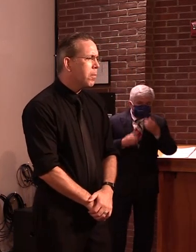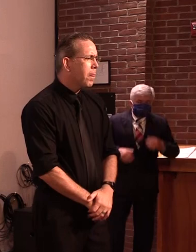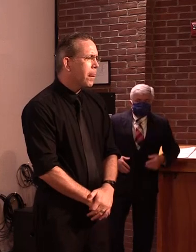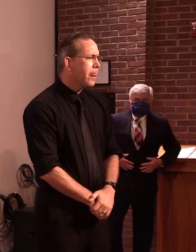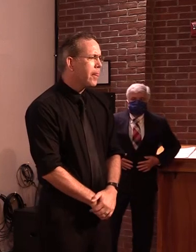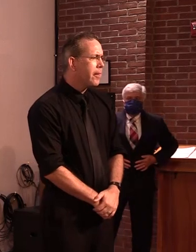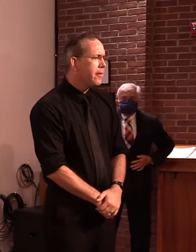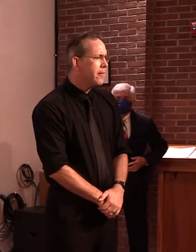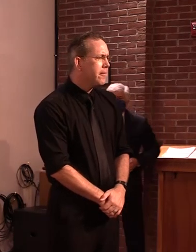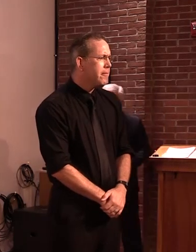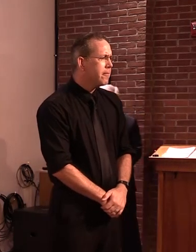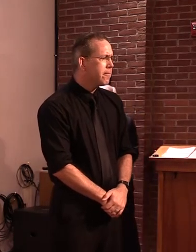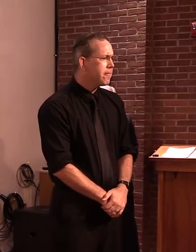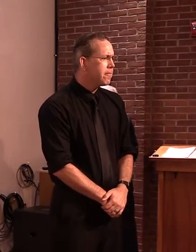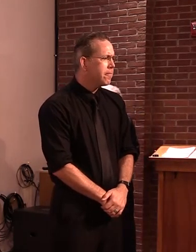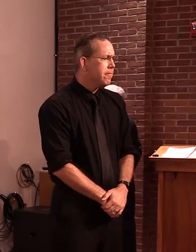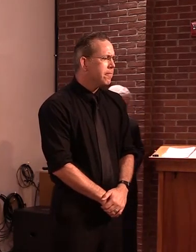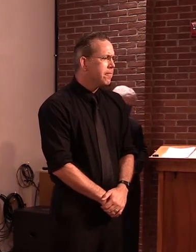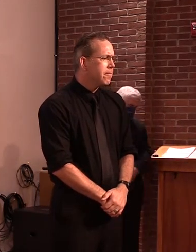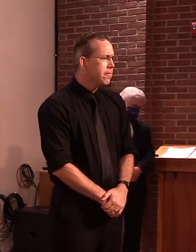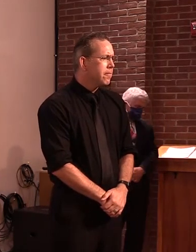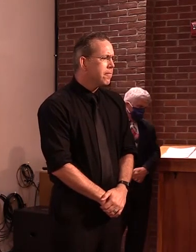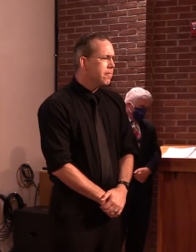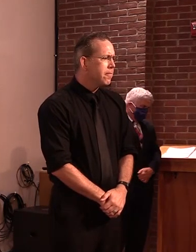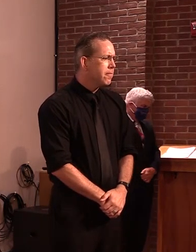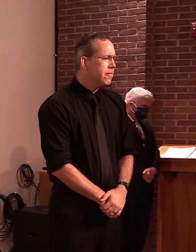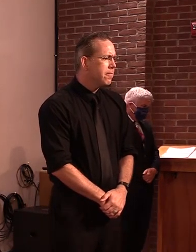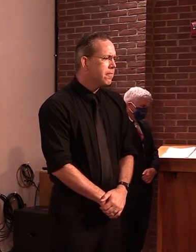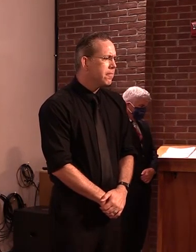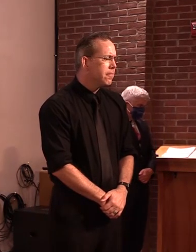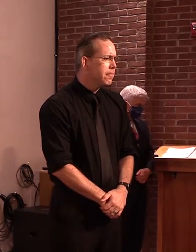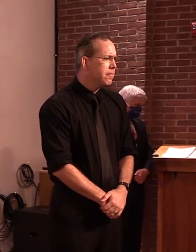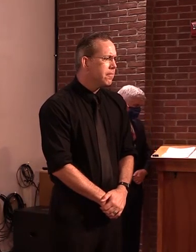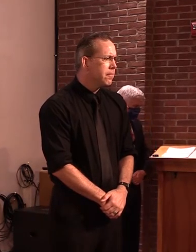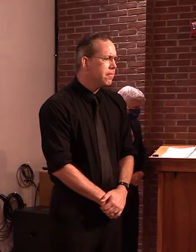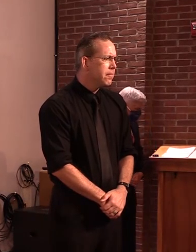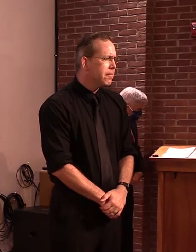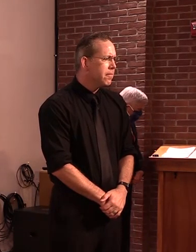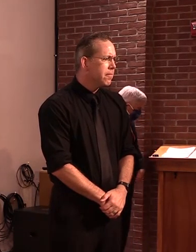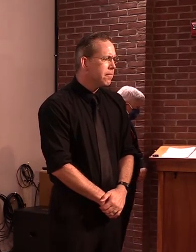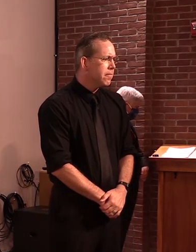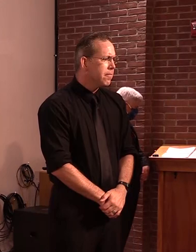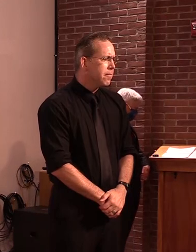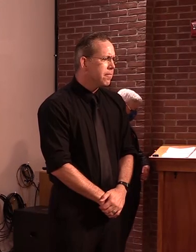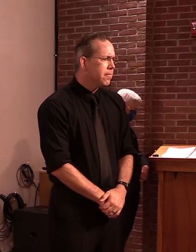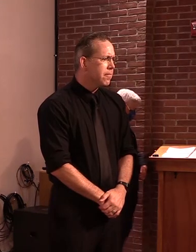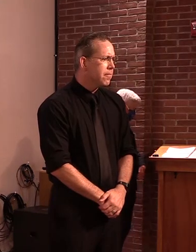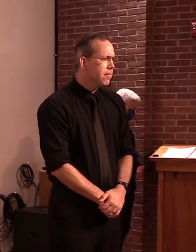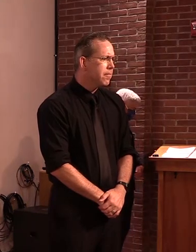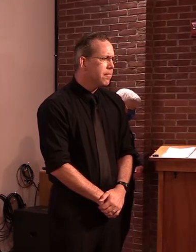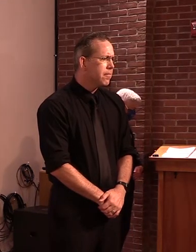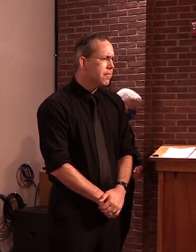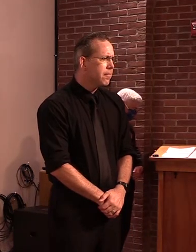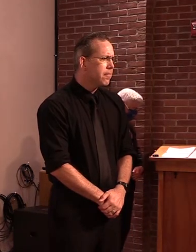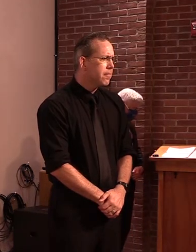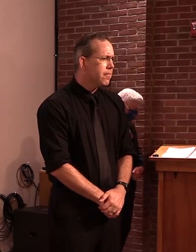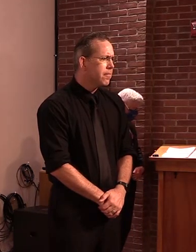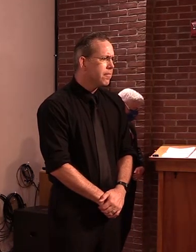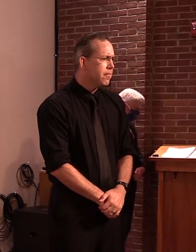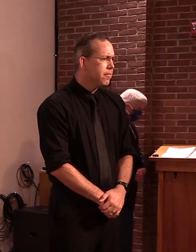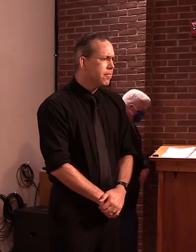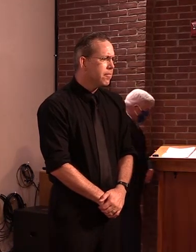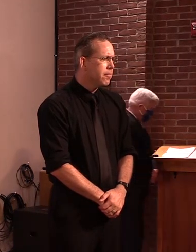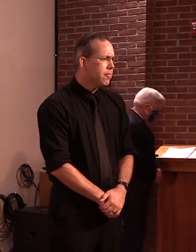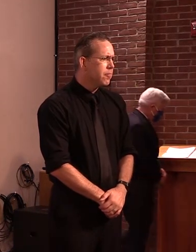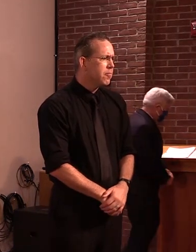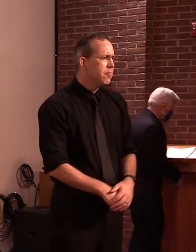will reduce cases in Vermont by about 2 a week. And it seems like the majority, you know,